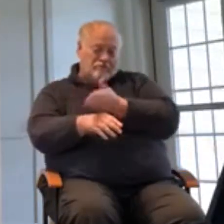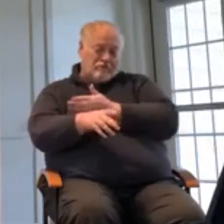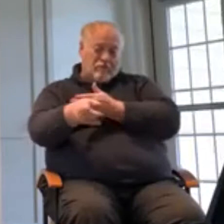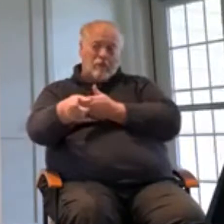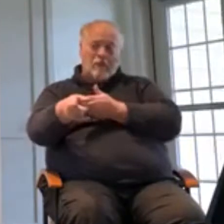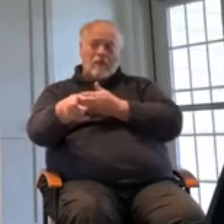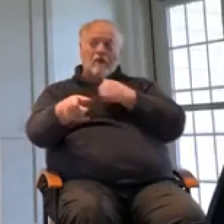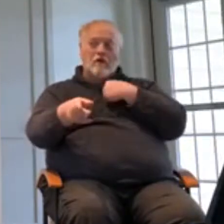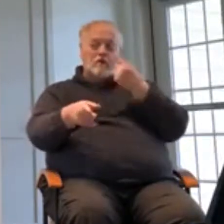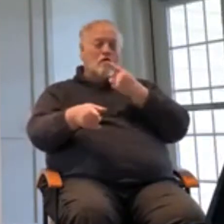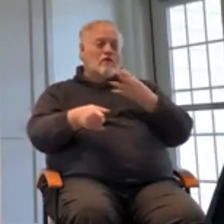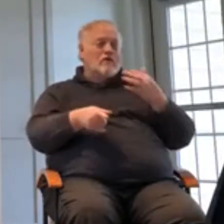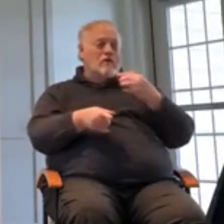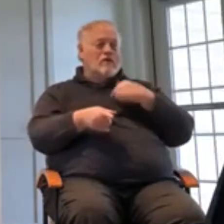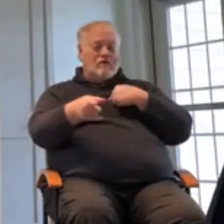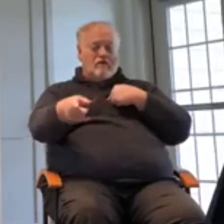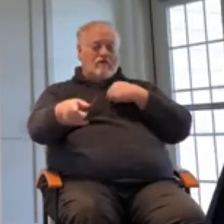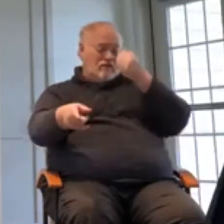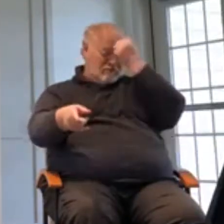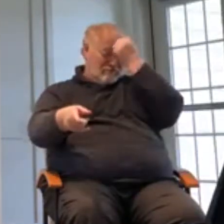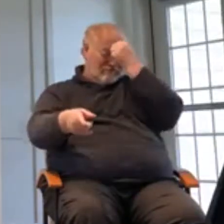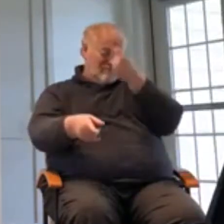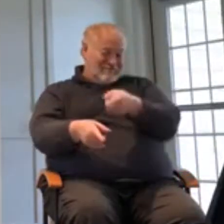that I didn't write down, but sheep are dumb.